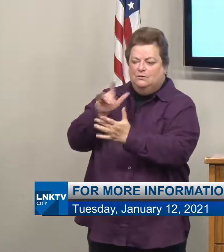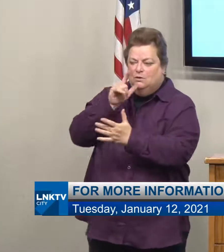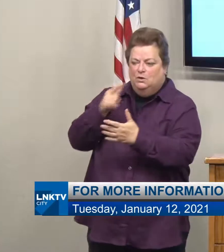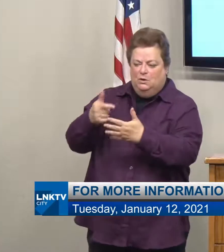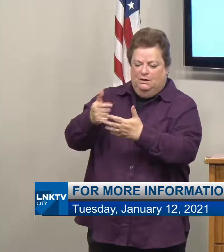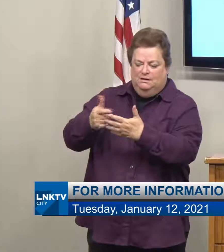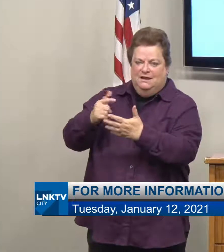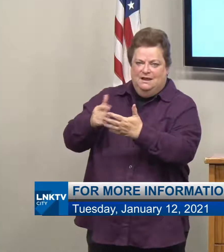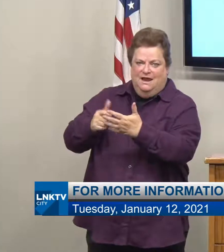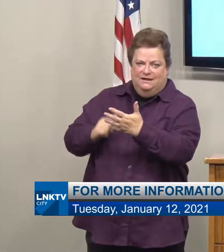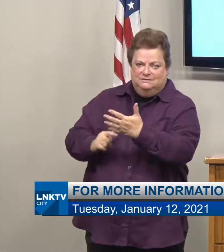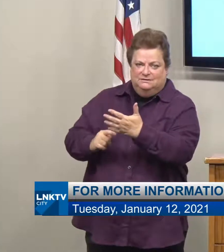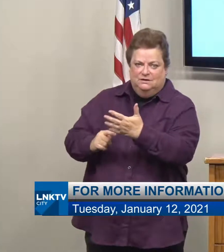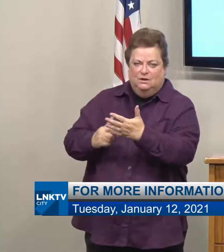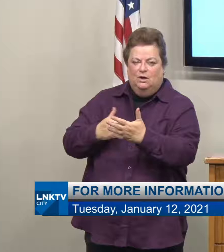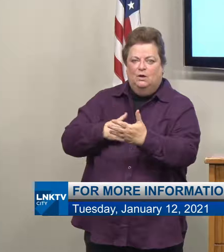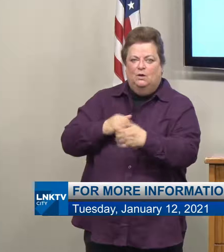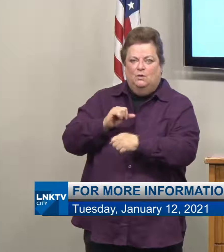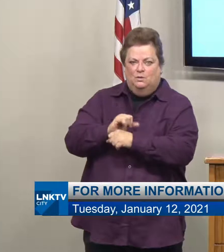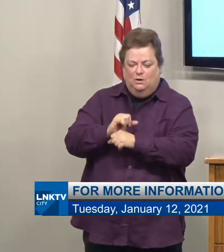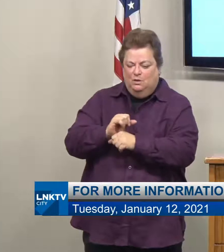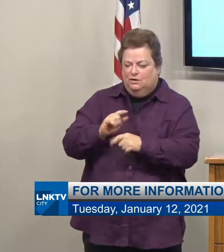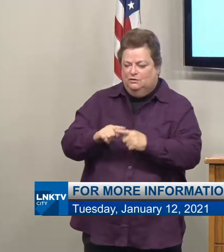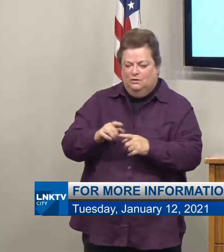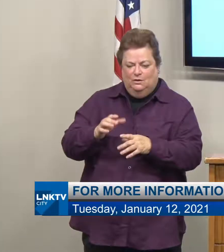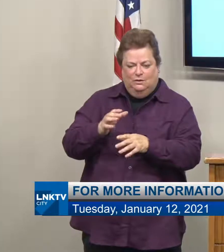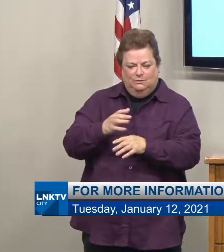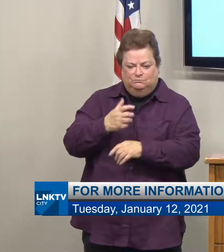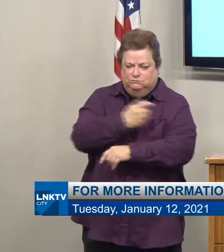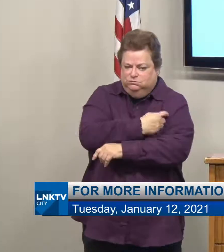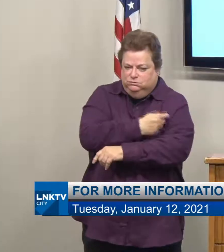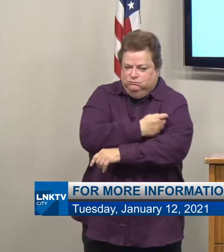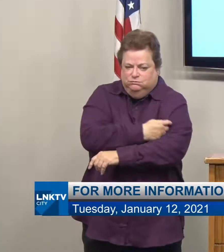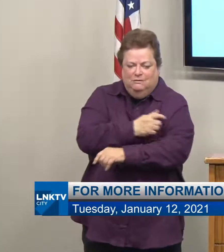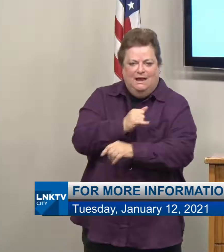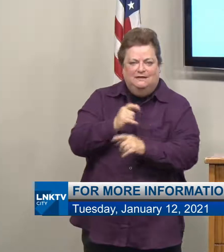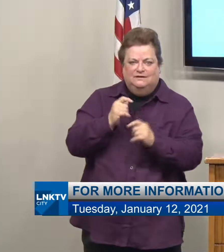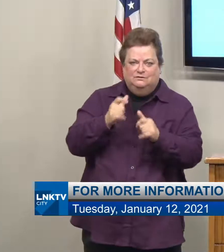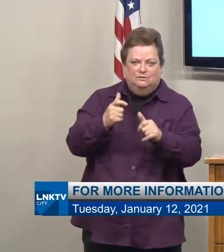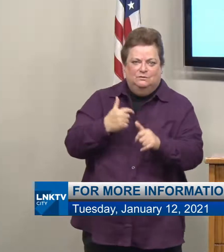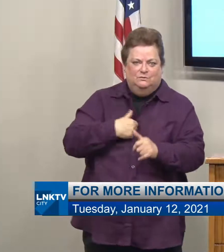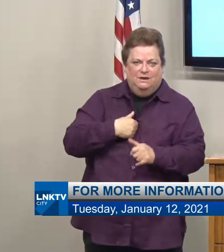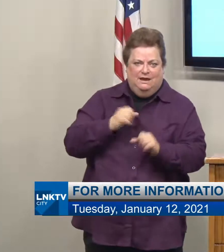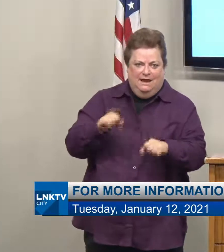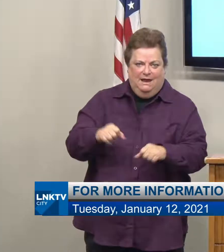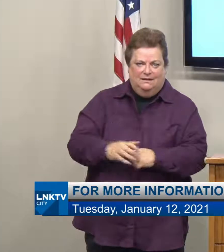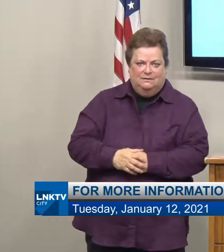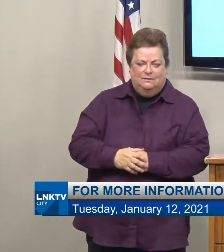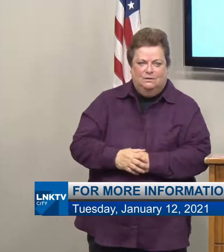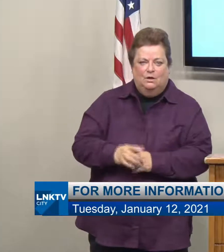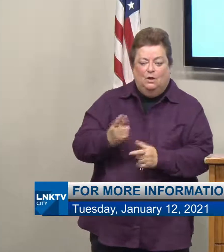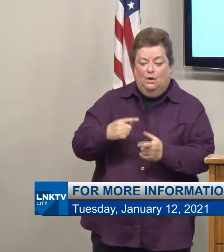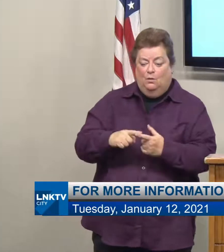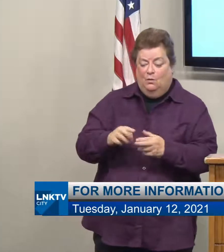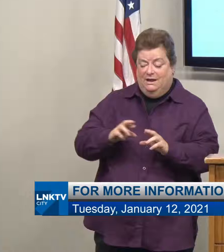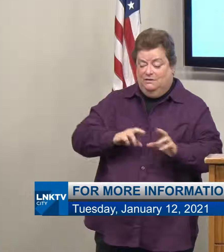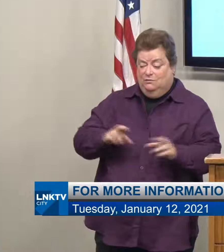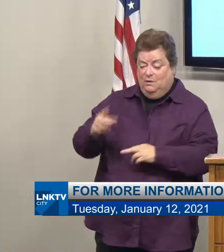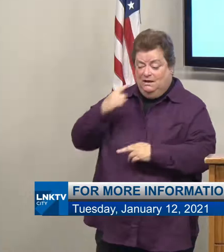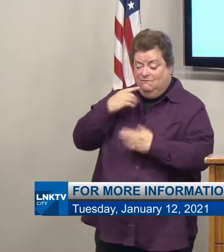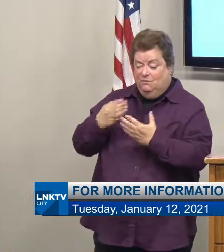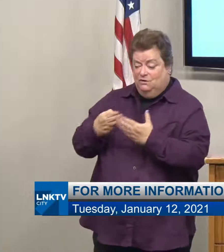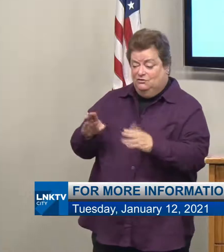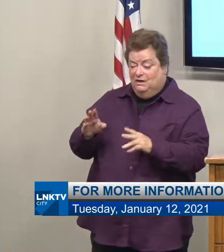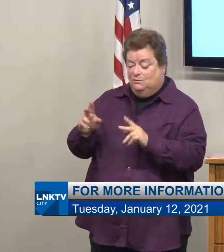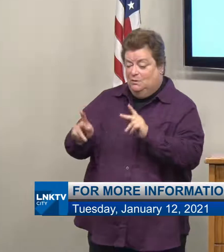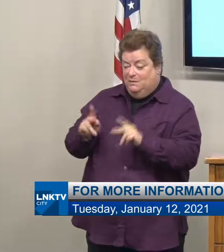we work to get those doses into arms as soon as possible. Until vaccine is available for the general public, we continue to